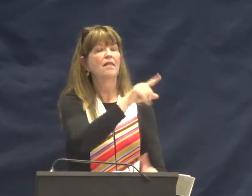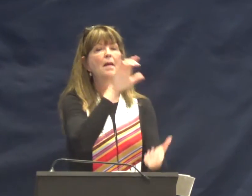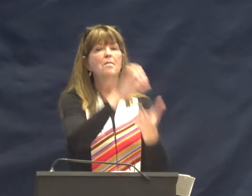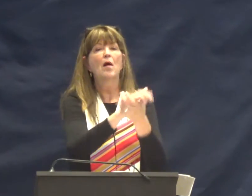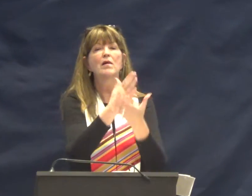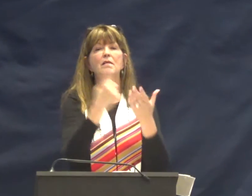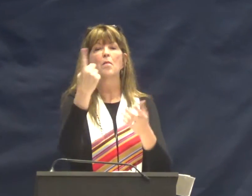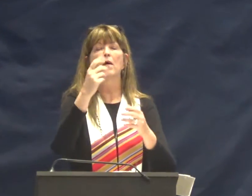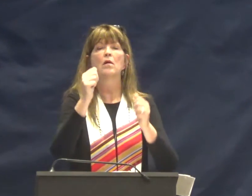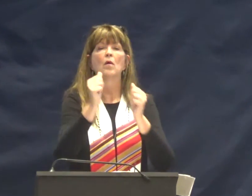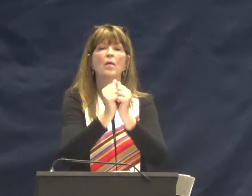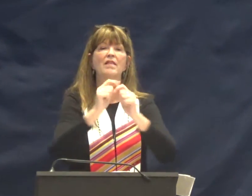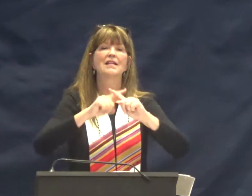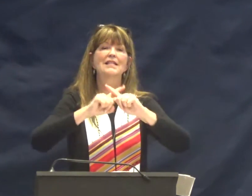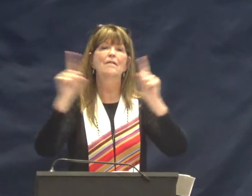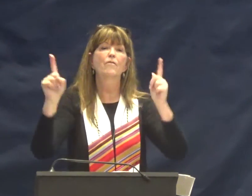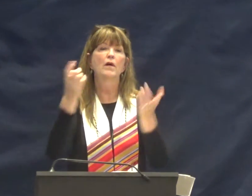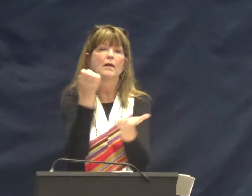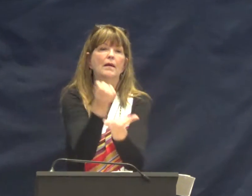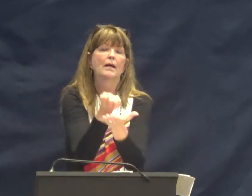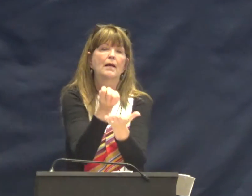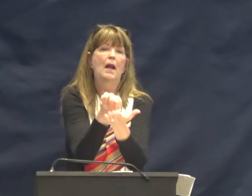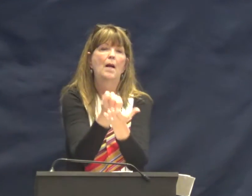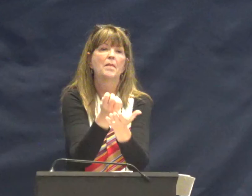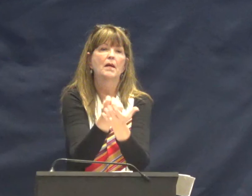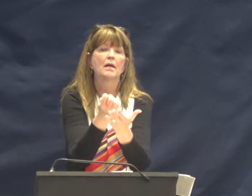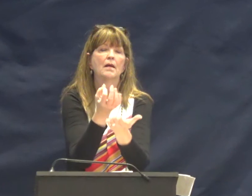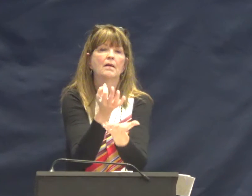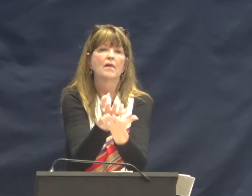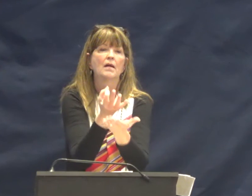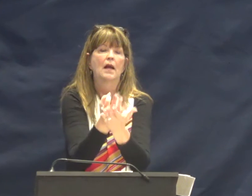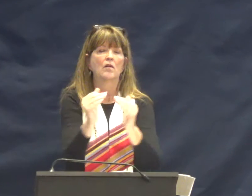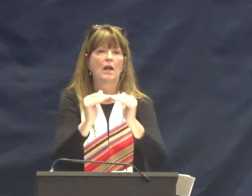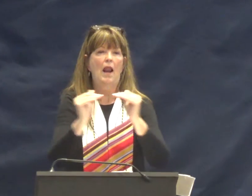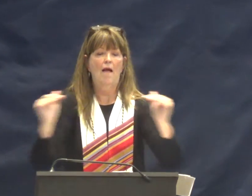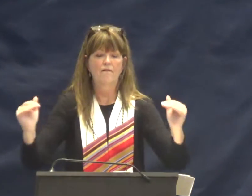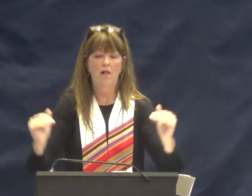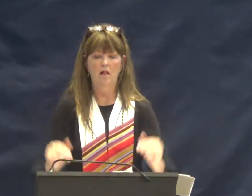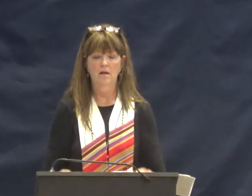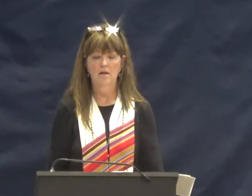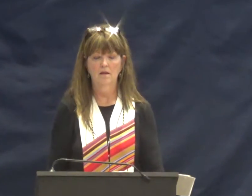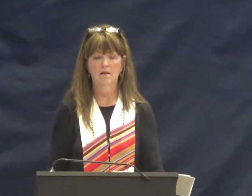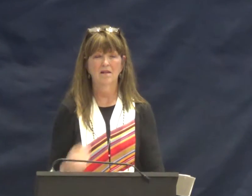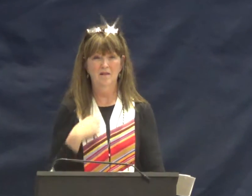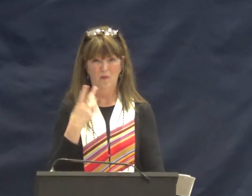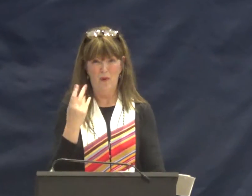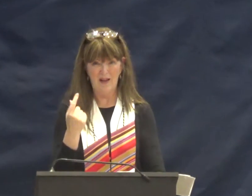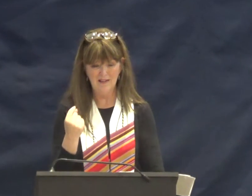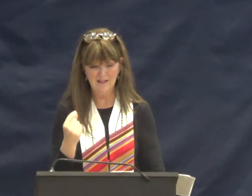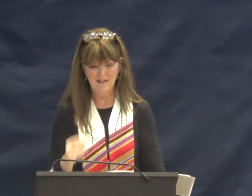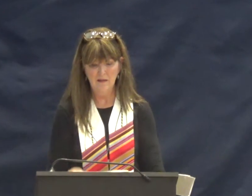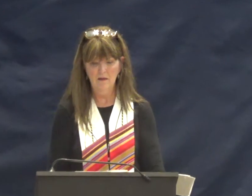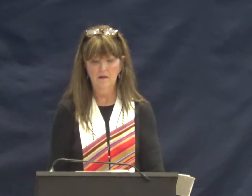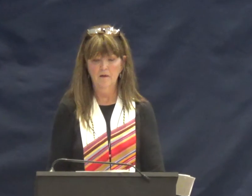Families have kicked other people out because they have married people from different economic statuses.